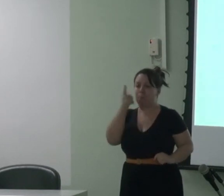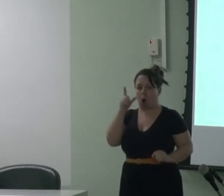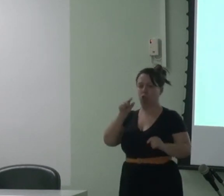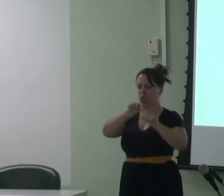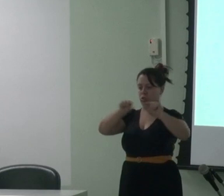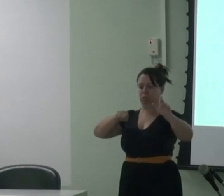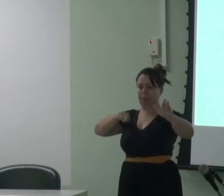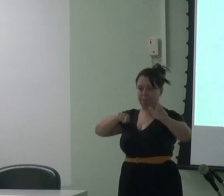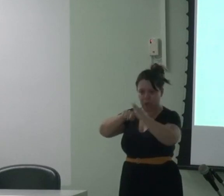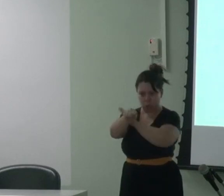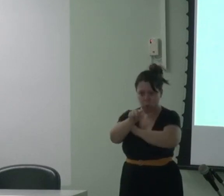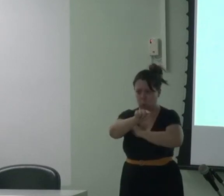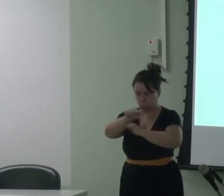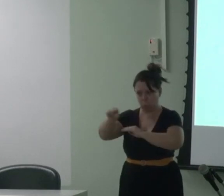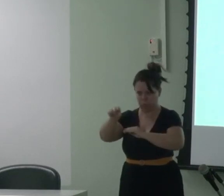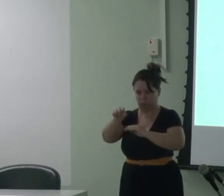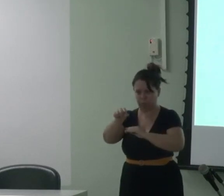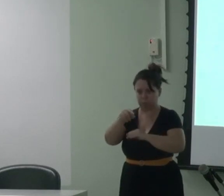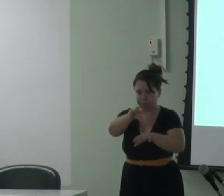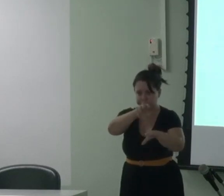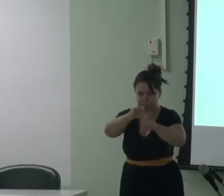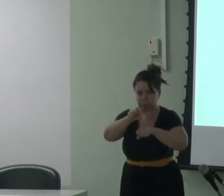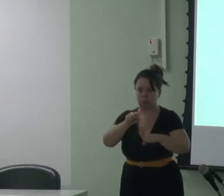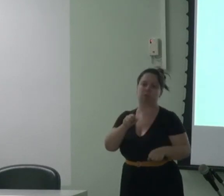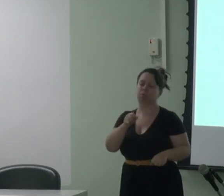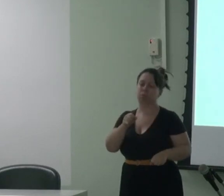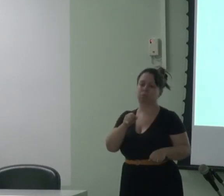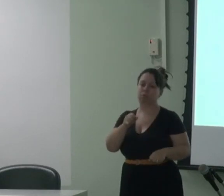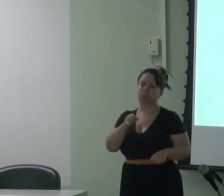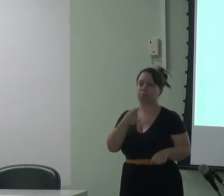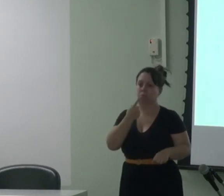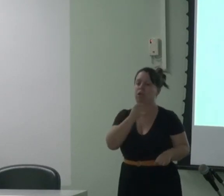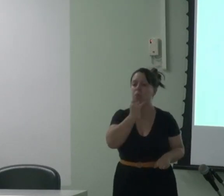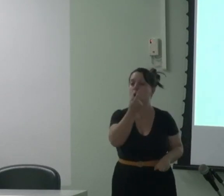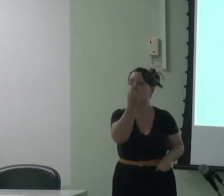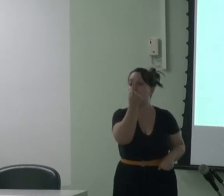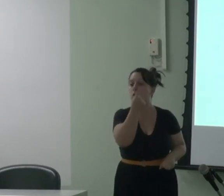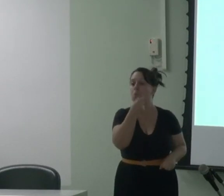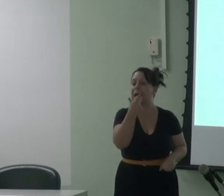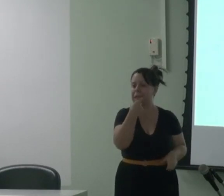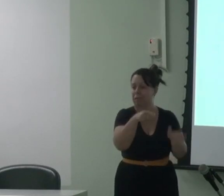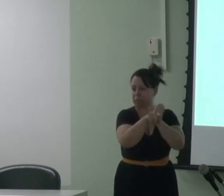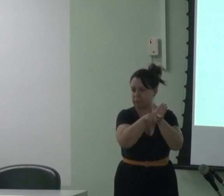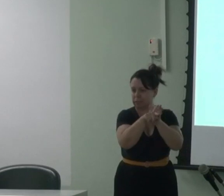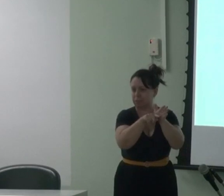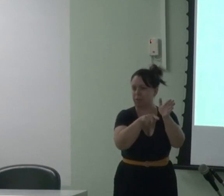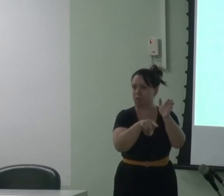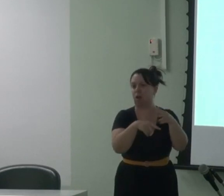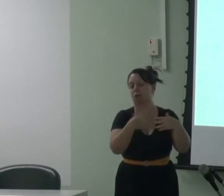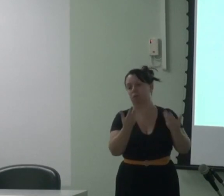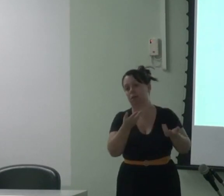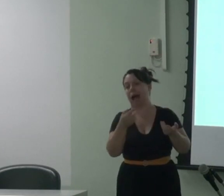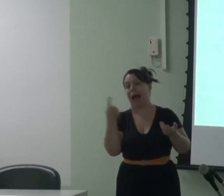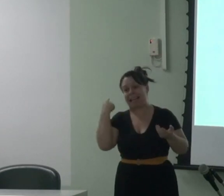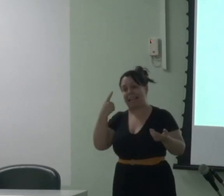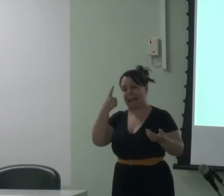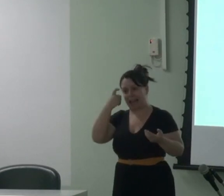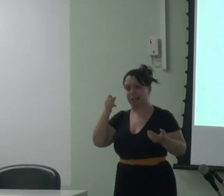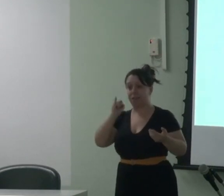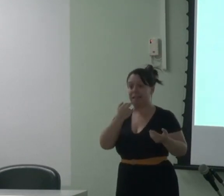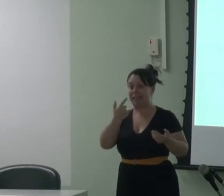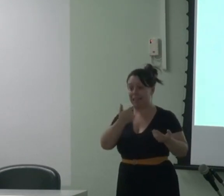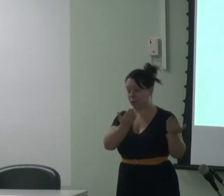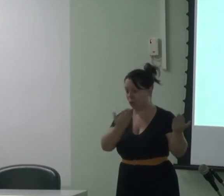such patterns while researching one language, and then you just can take the exactly